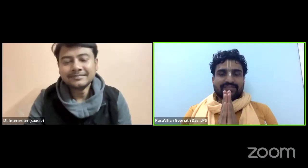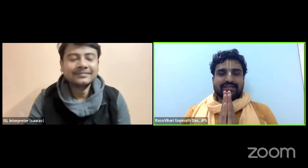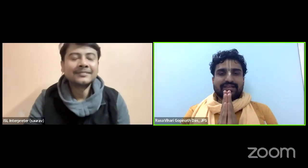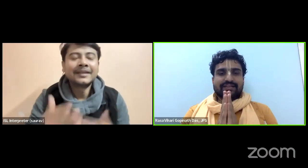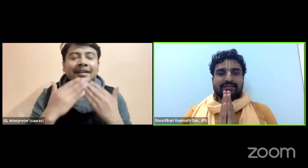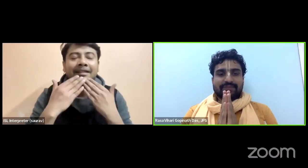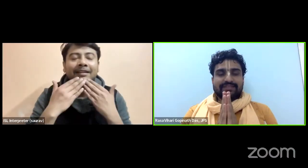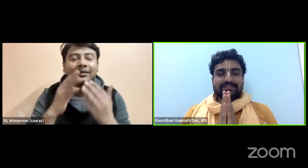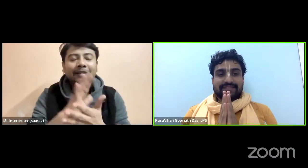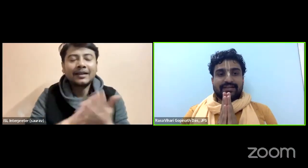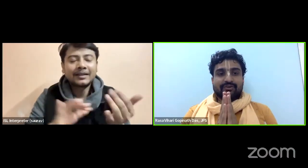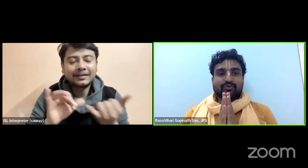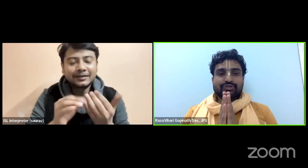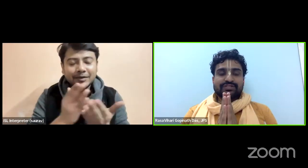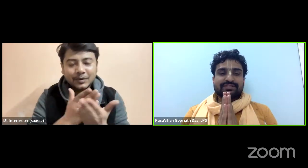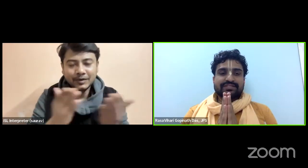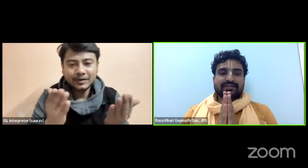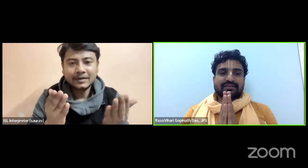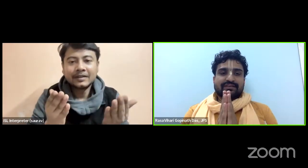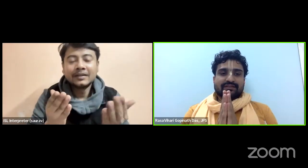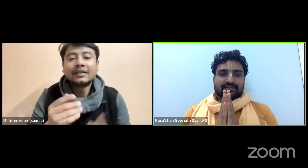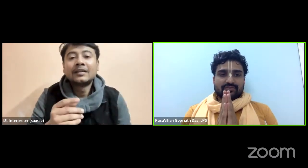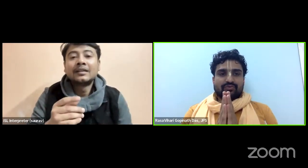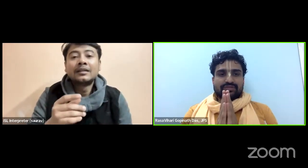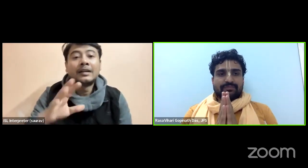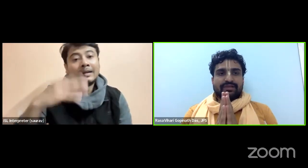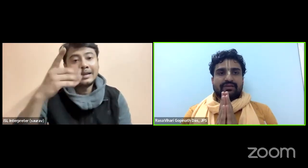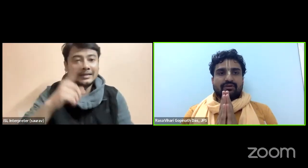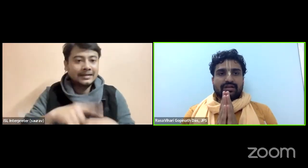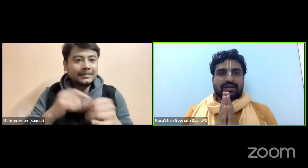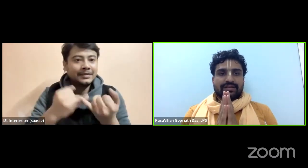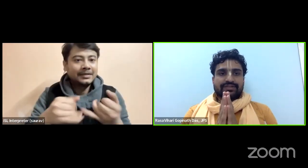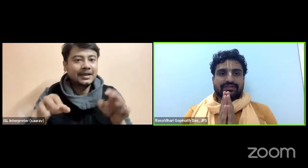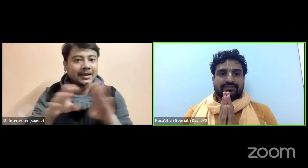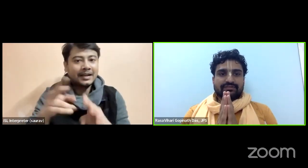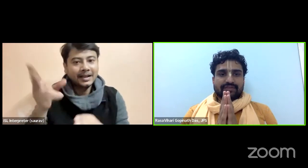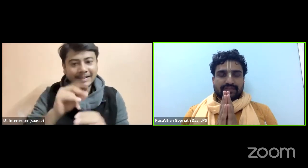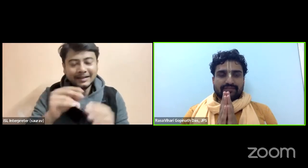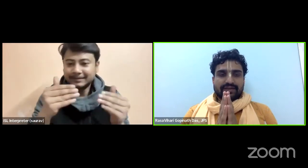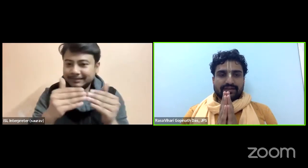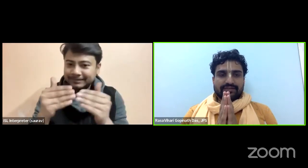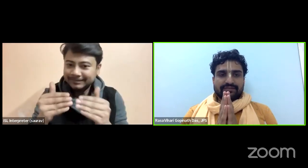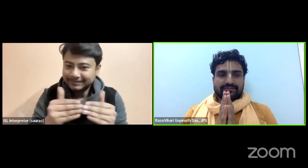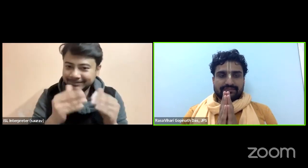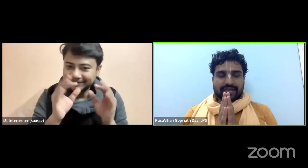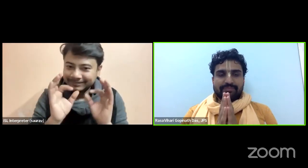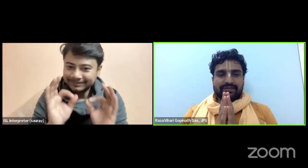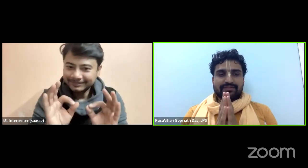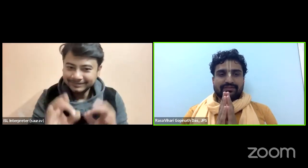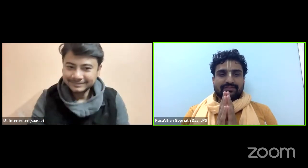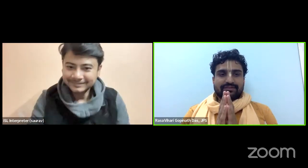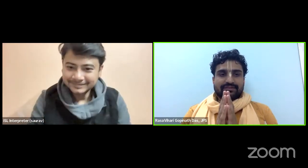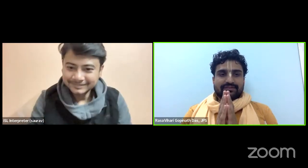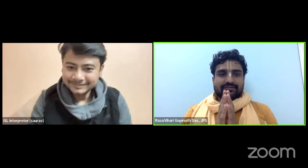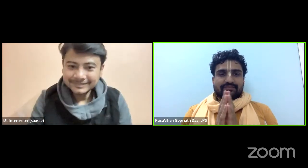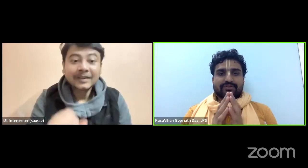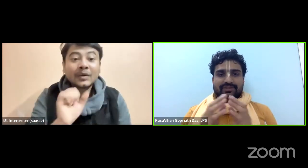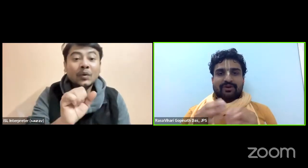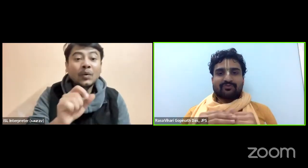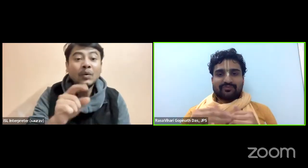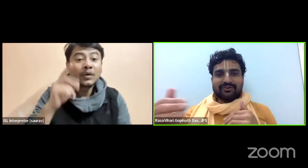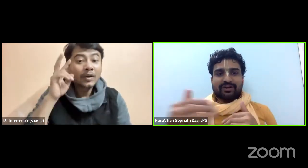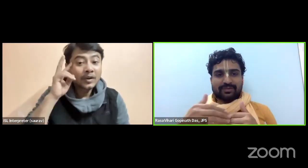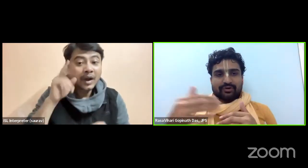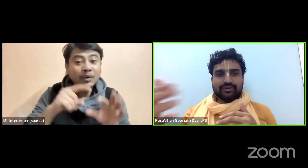I'm requesting again that please send your questions to Samir or Ganesh in typing,